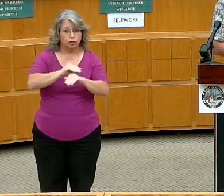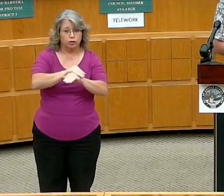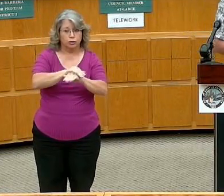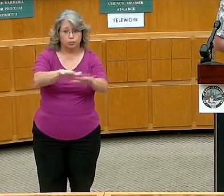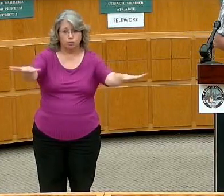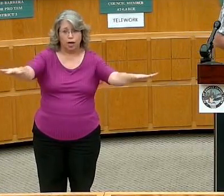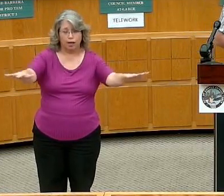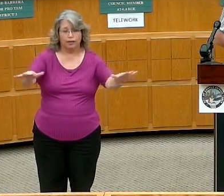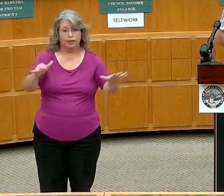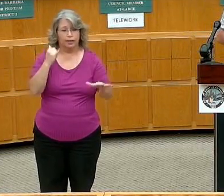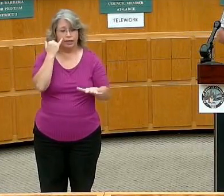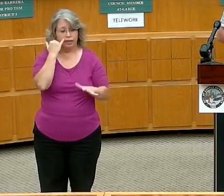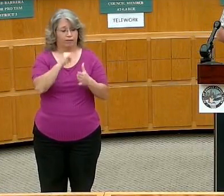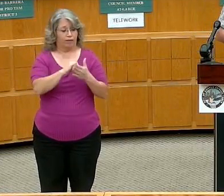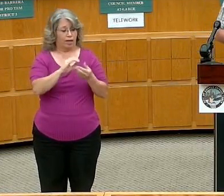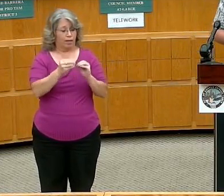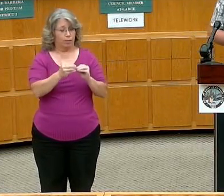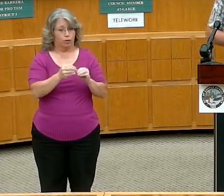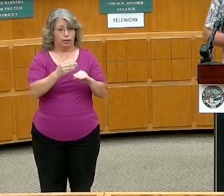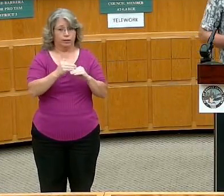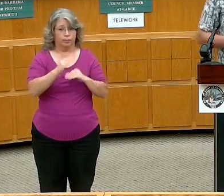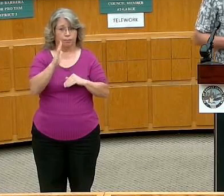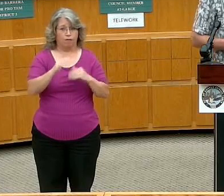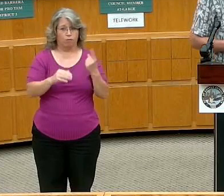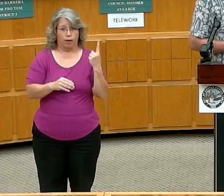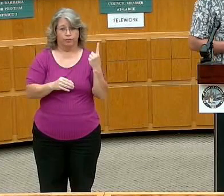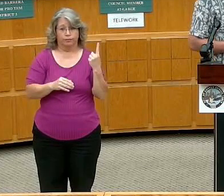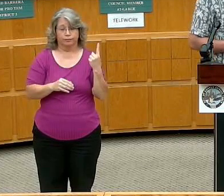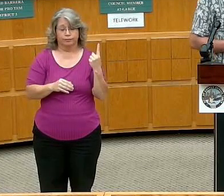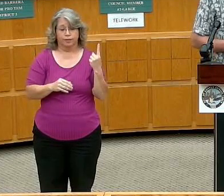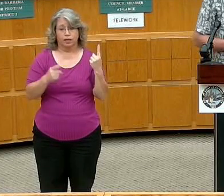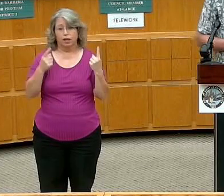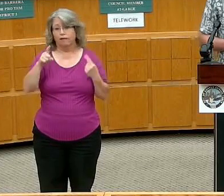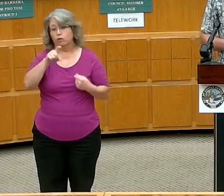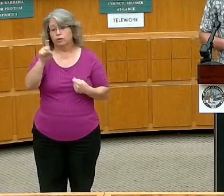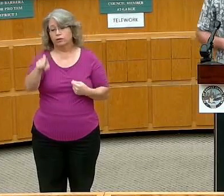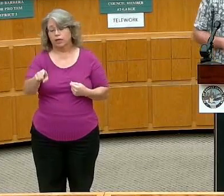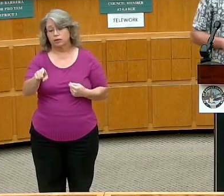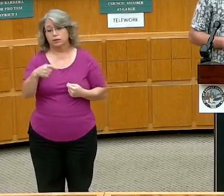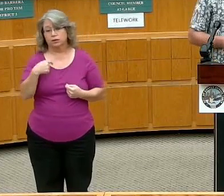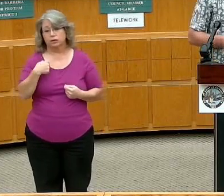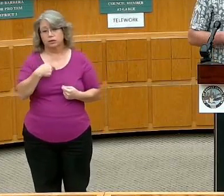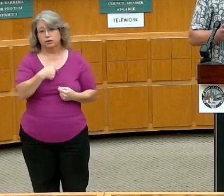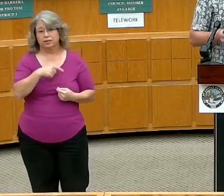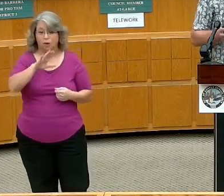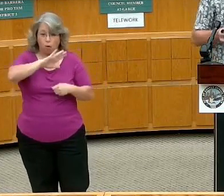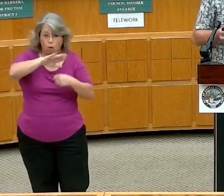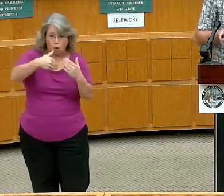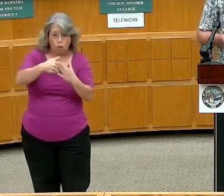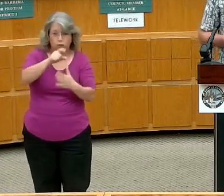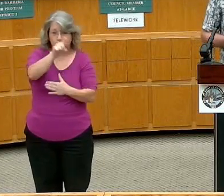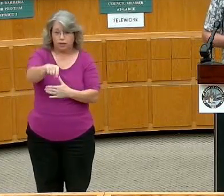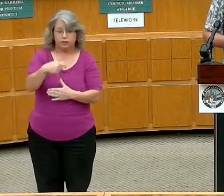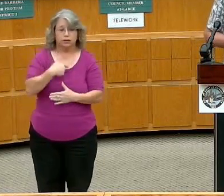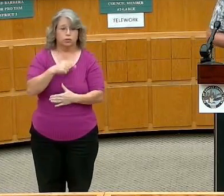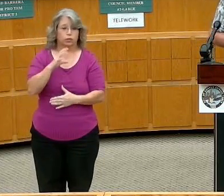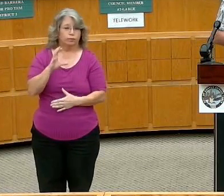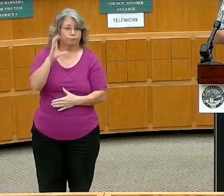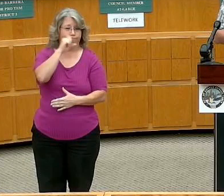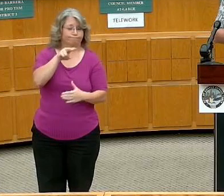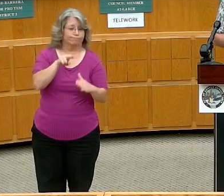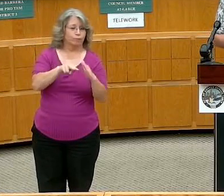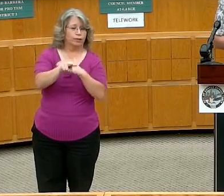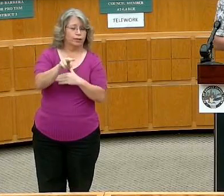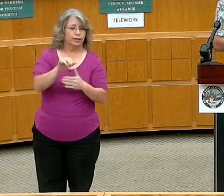And our estimated transmission ratio overall for Texas is 2 to 4. So within the 95%